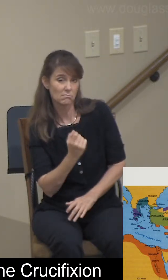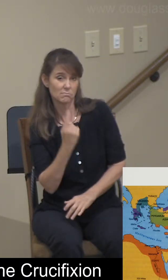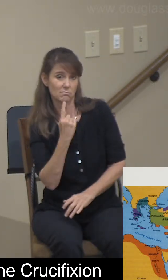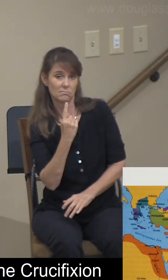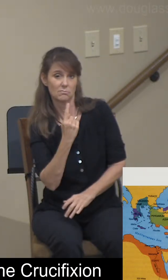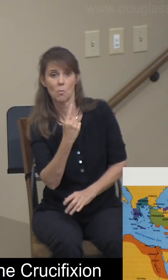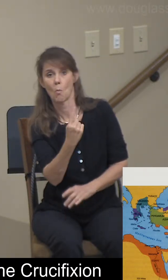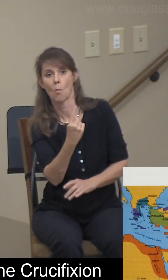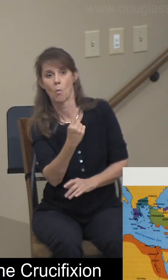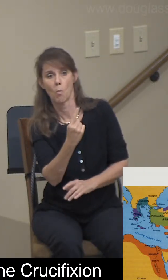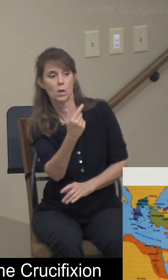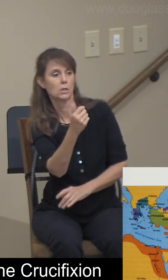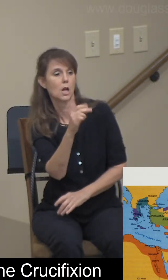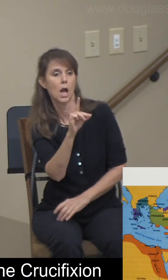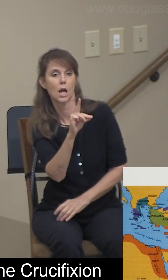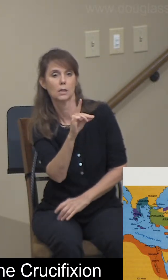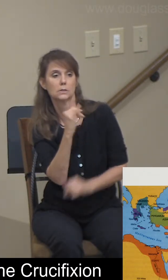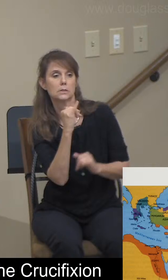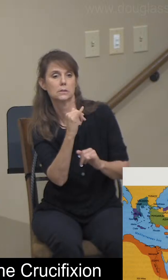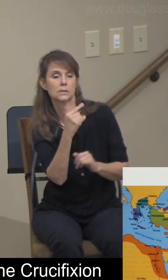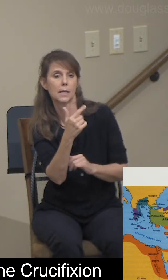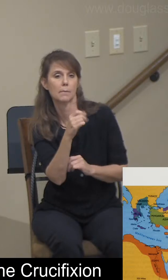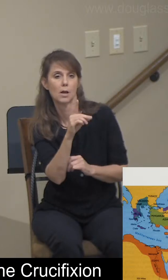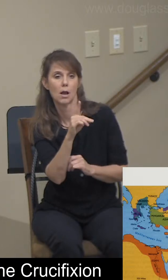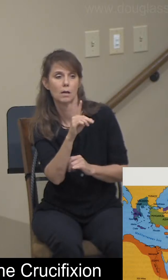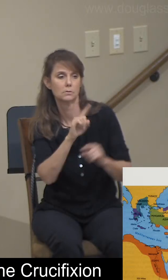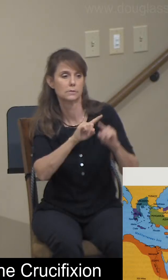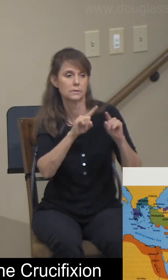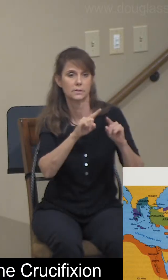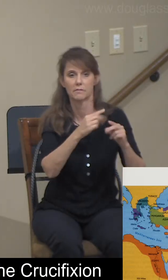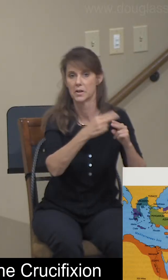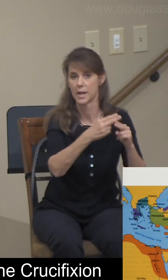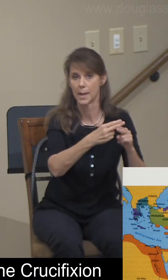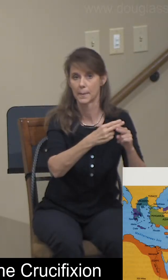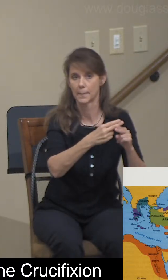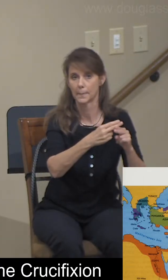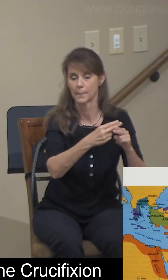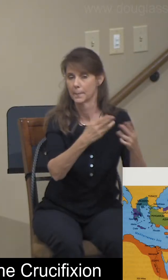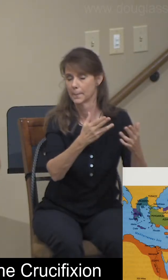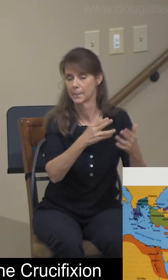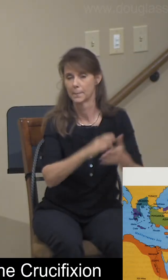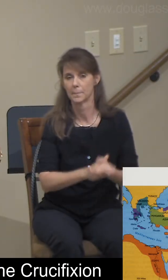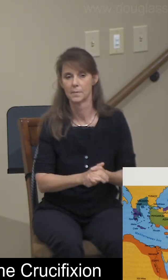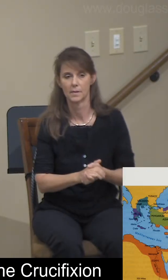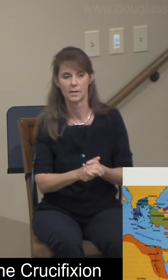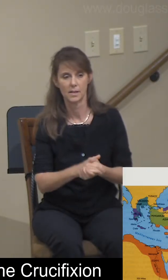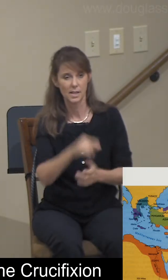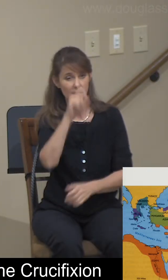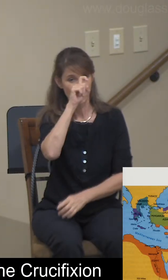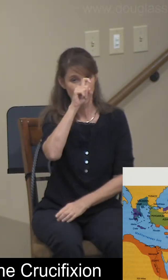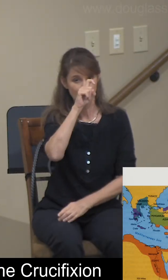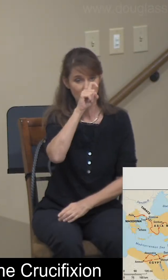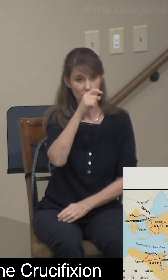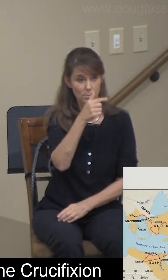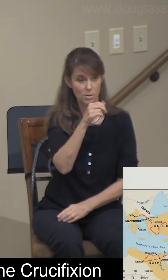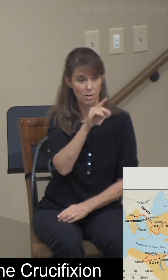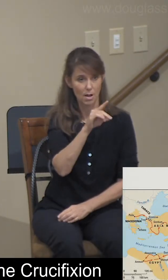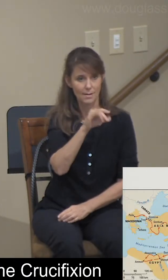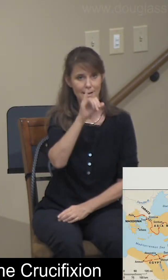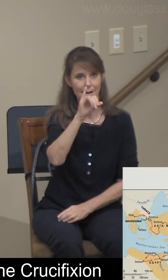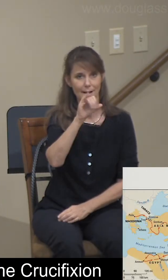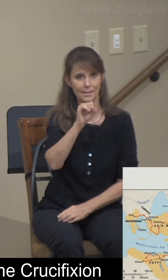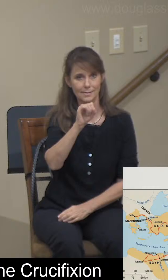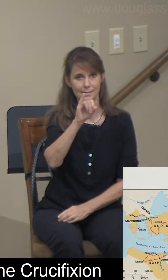person, or just the same god with the same purpose under a different name. So the Egyptian god Isis, when the